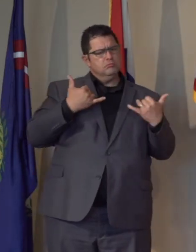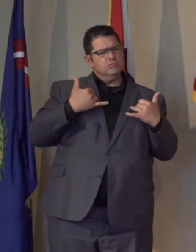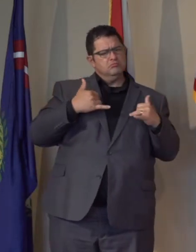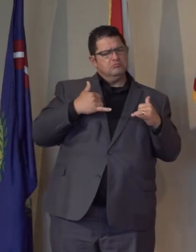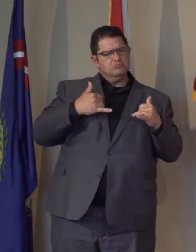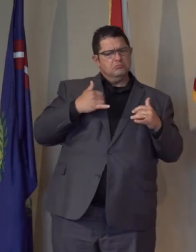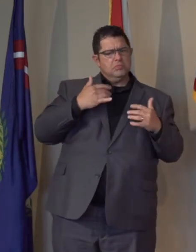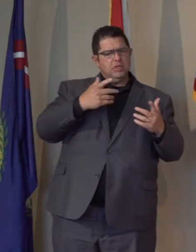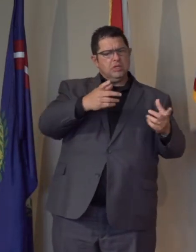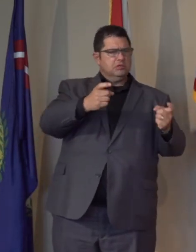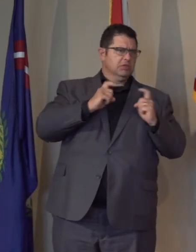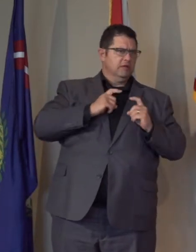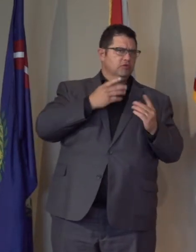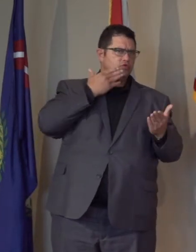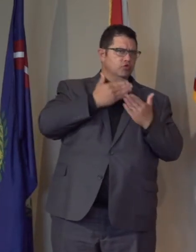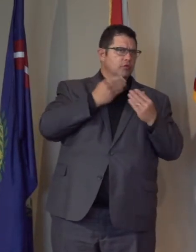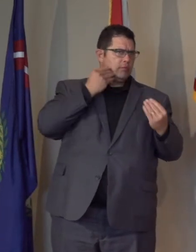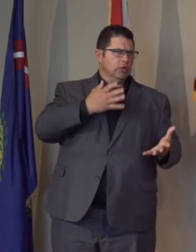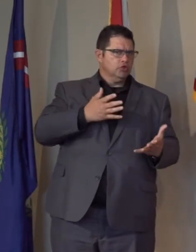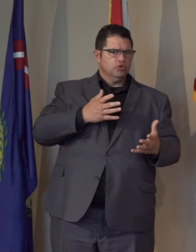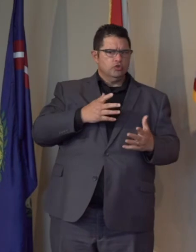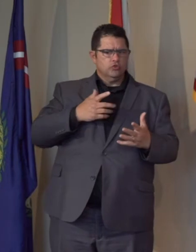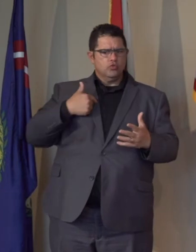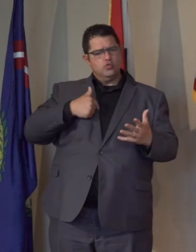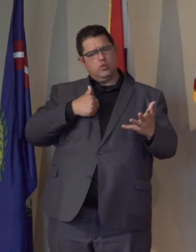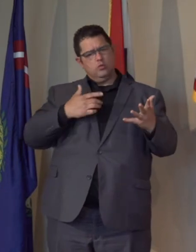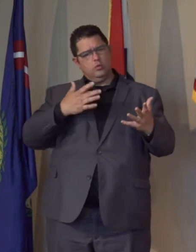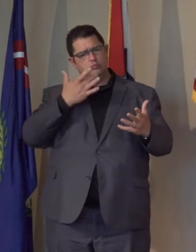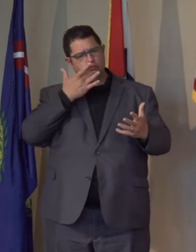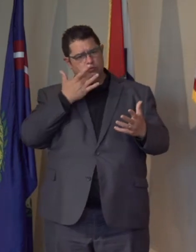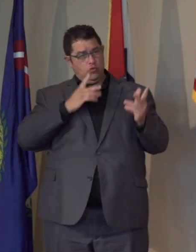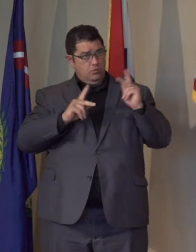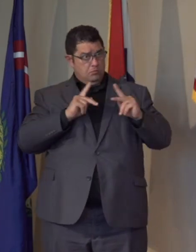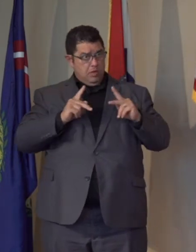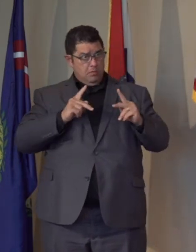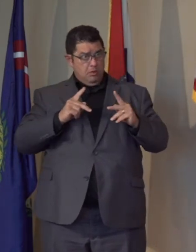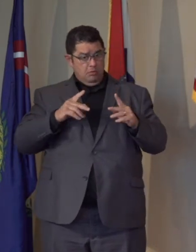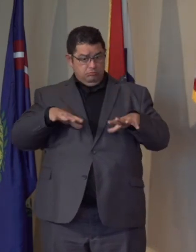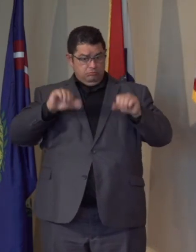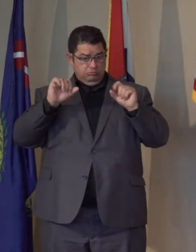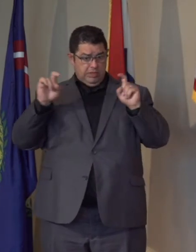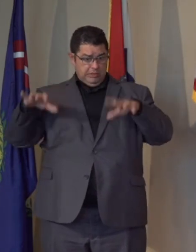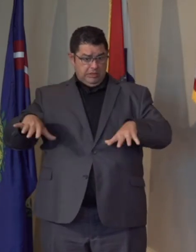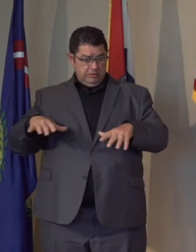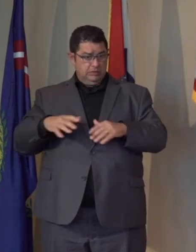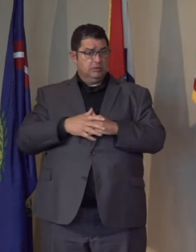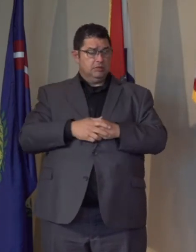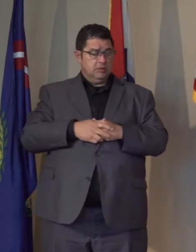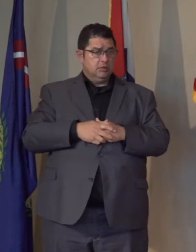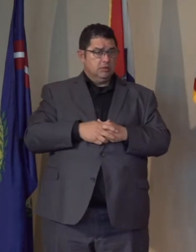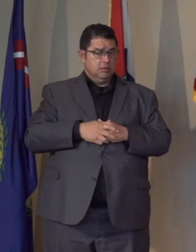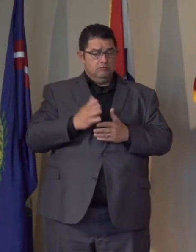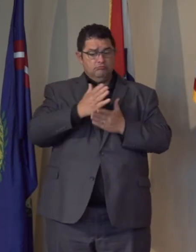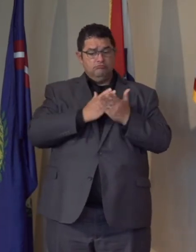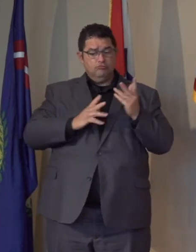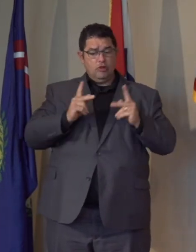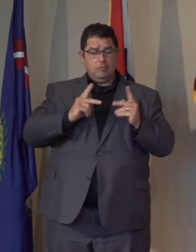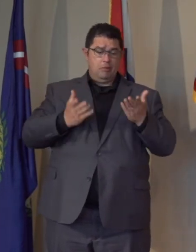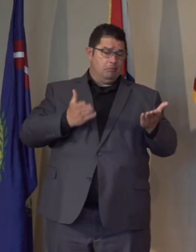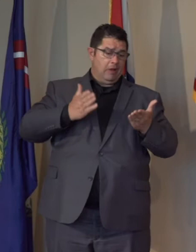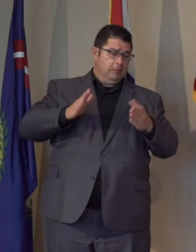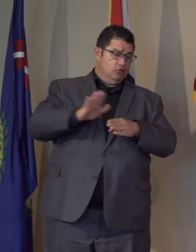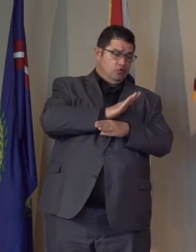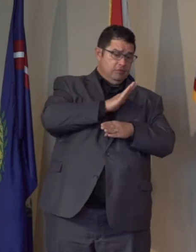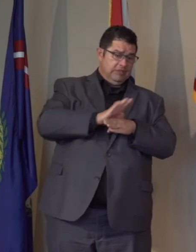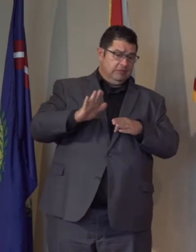test, but we think taking the test offers individuals valid information. Some people may be too busy to